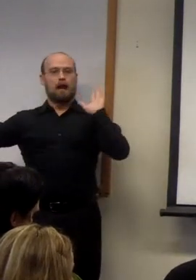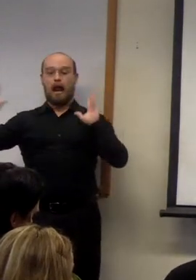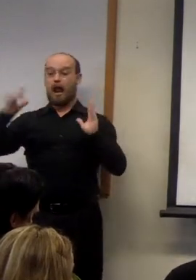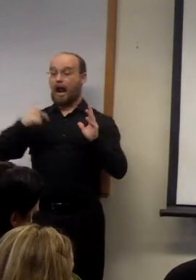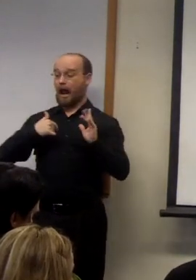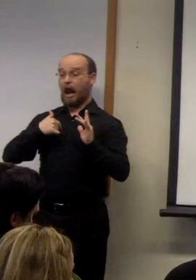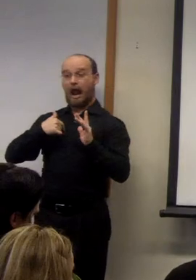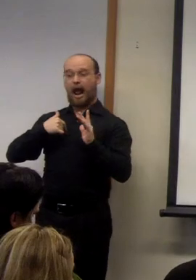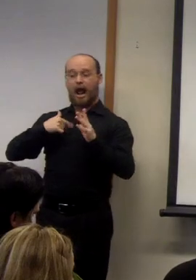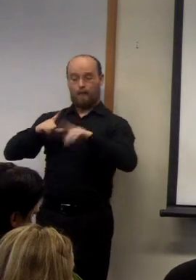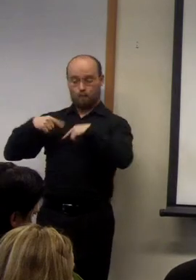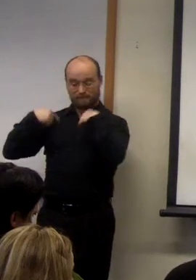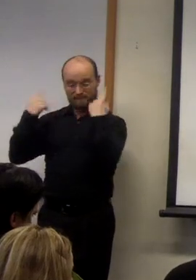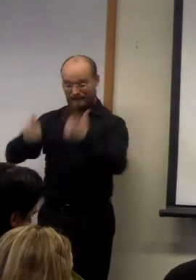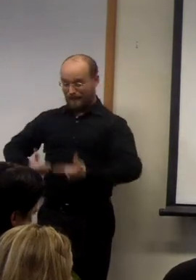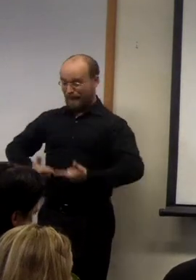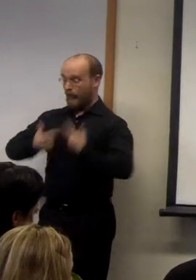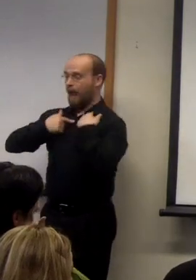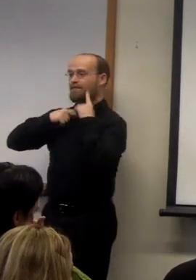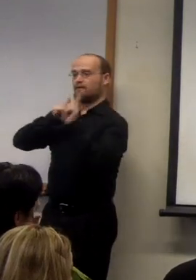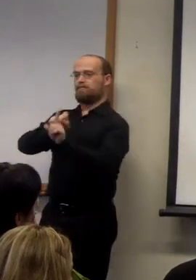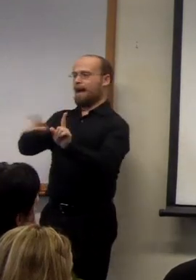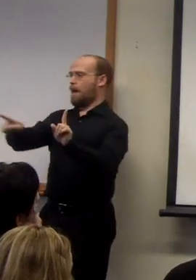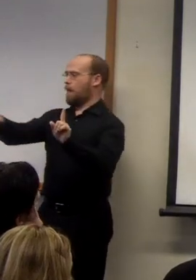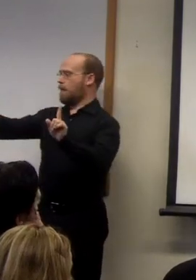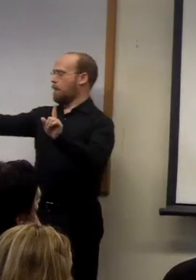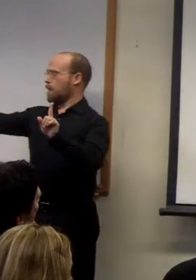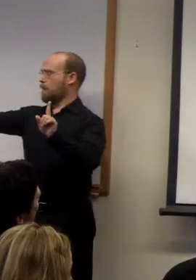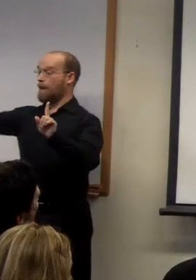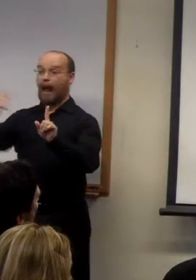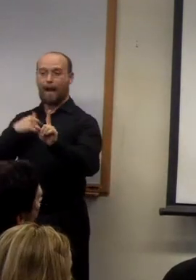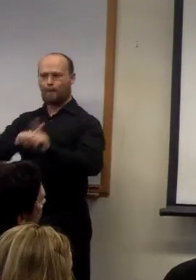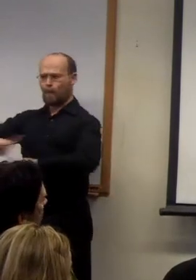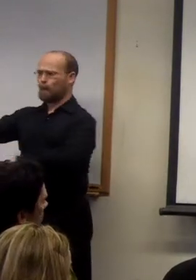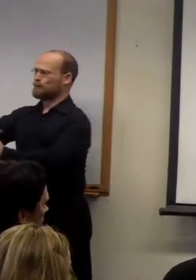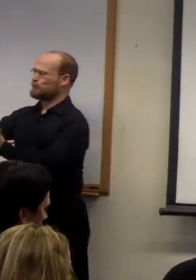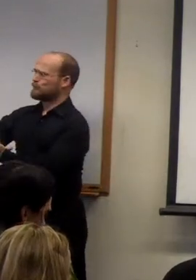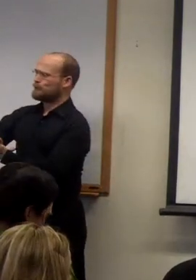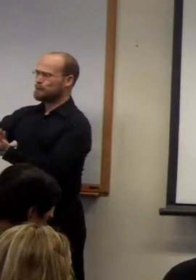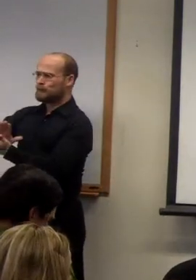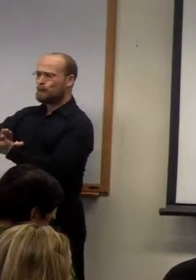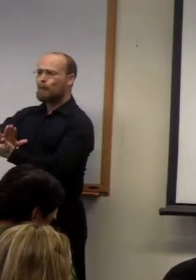community all my life, thinking to myself, like, yeah, I'm just gonna go to school and go to college and get a job, right?